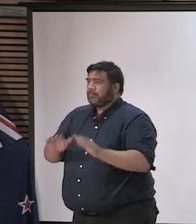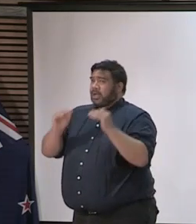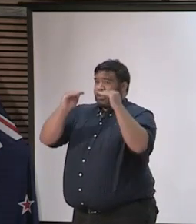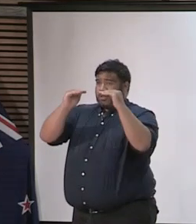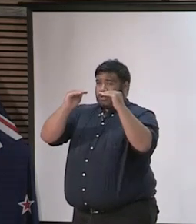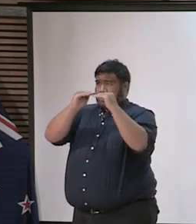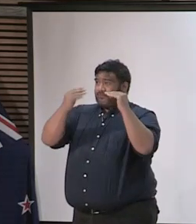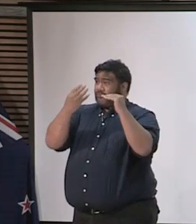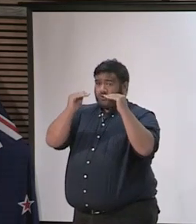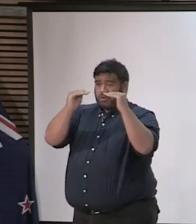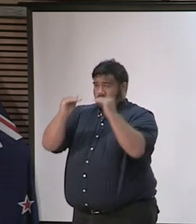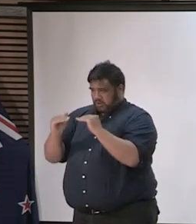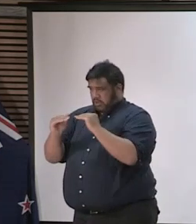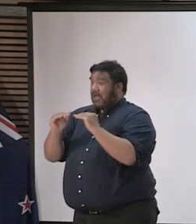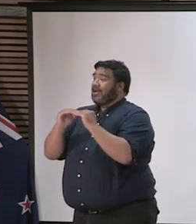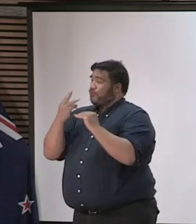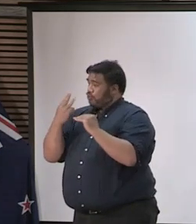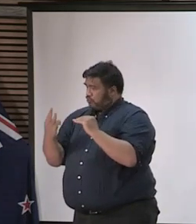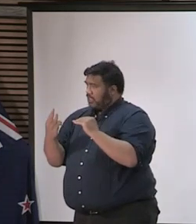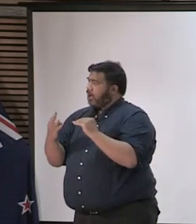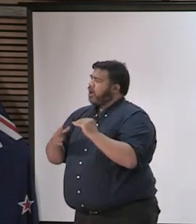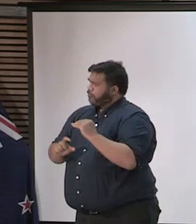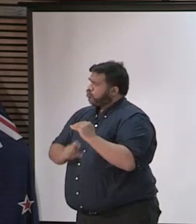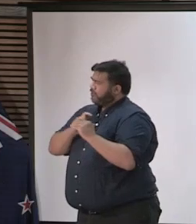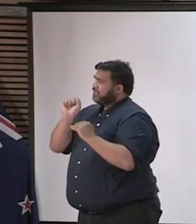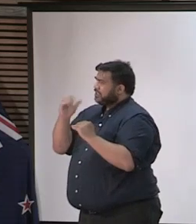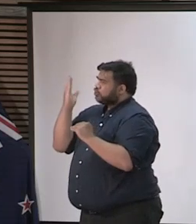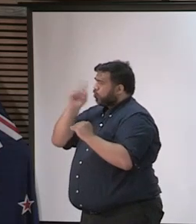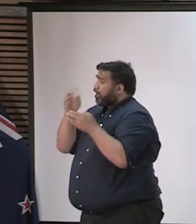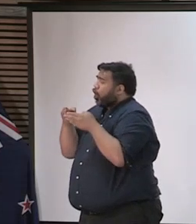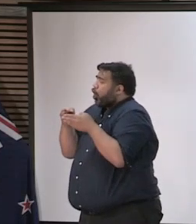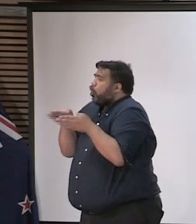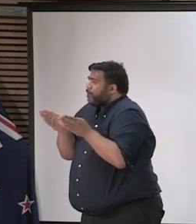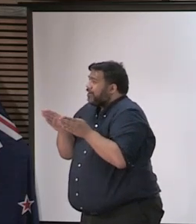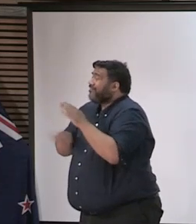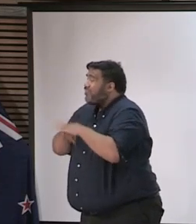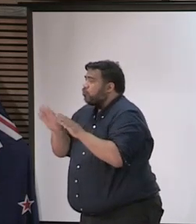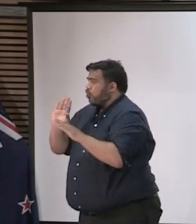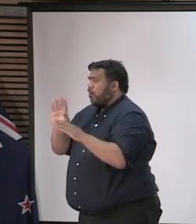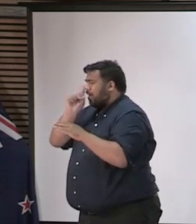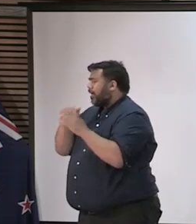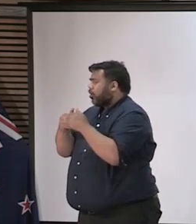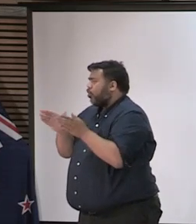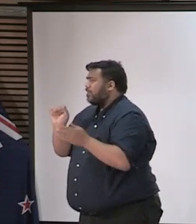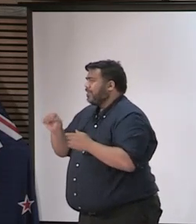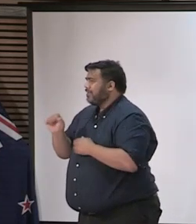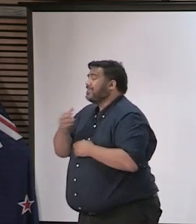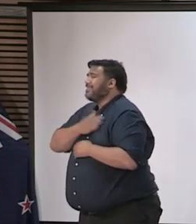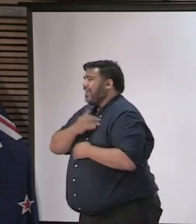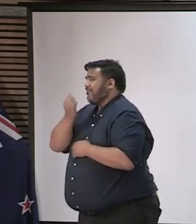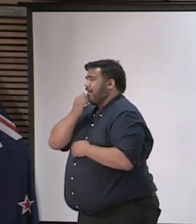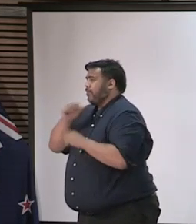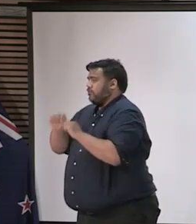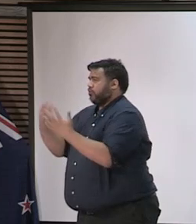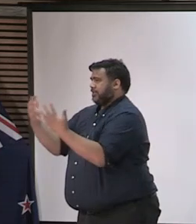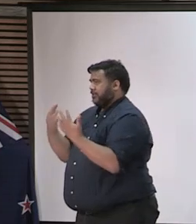operate not at full strength, but for a smaller number. Will teachers have the option to say, no, I don't feel safe coming to work, I don't want